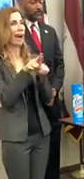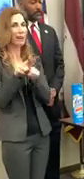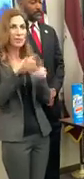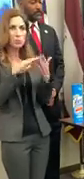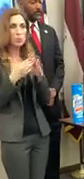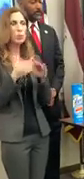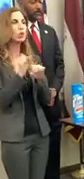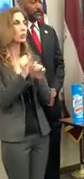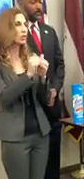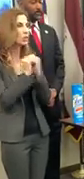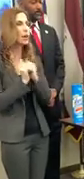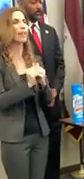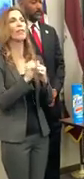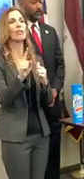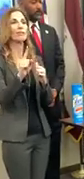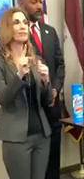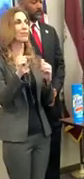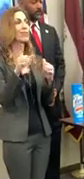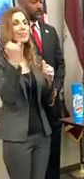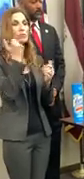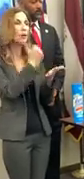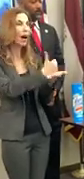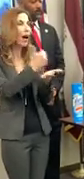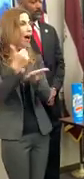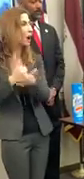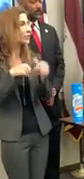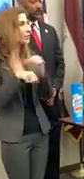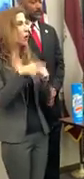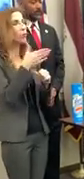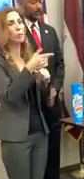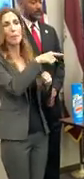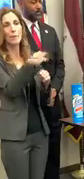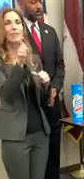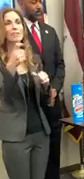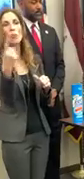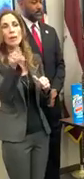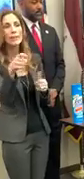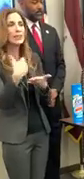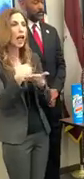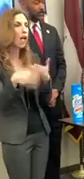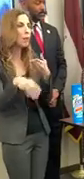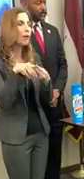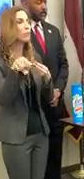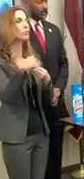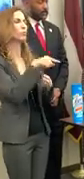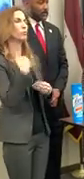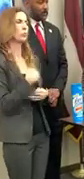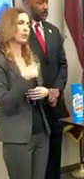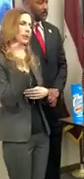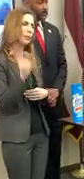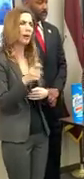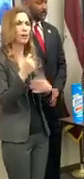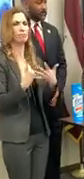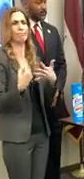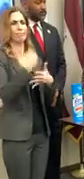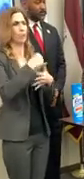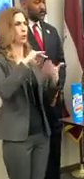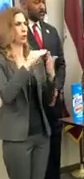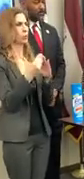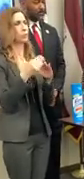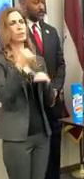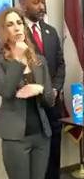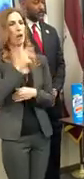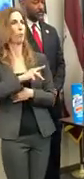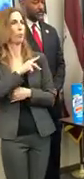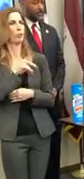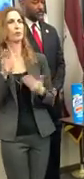work together in your neighborhood to see if you can pitch in and help somebody that might need some help. We must put our community before our